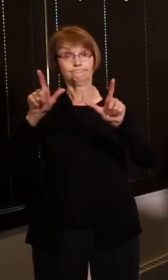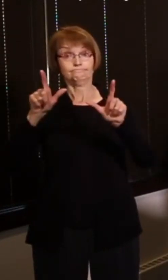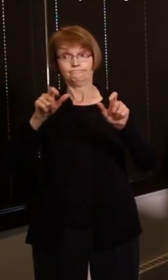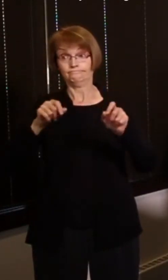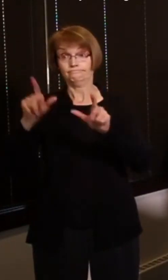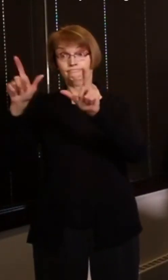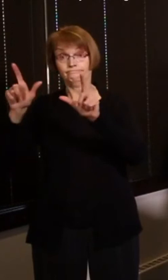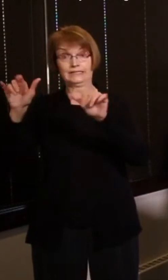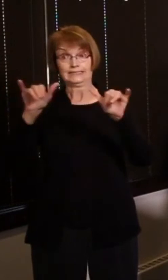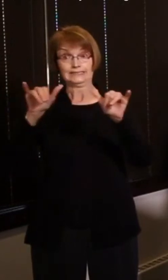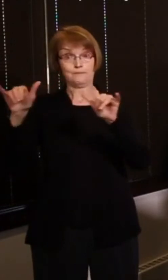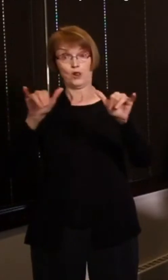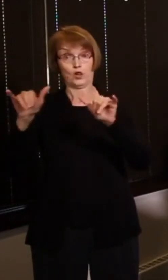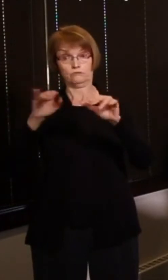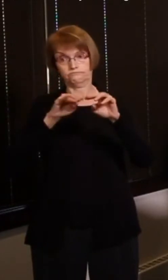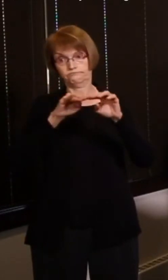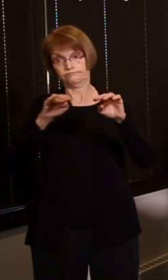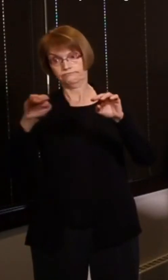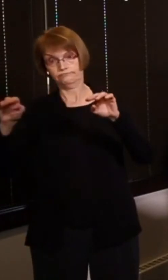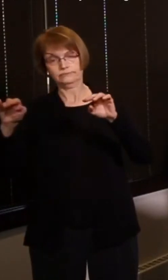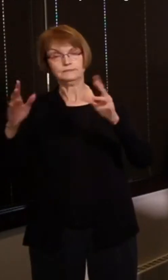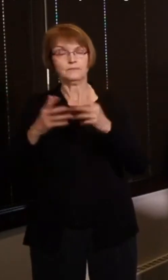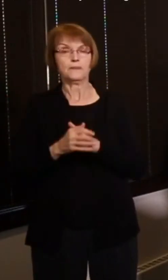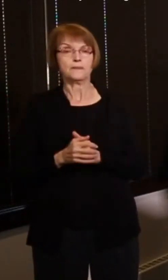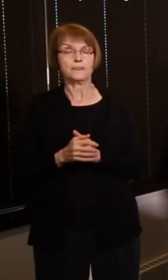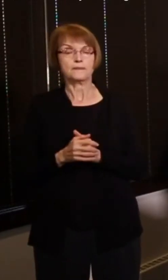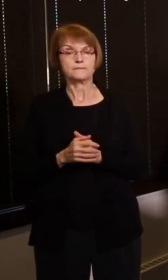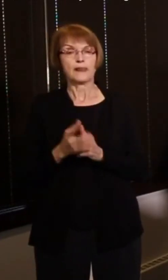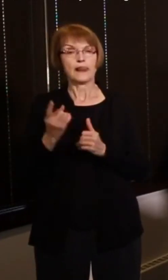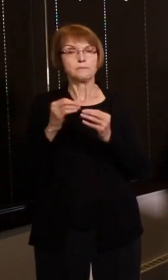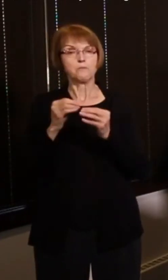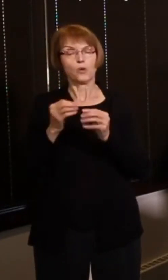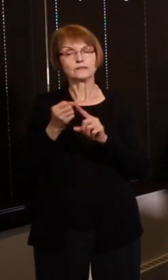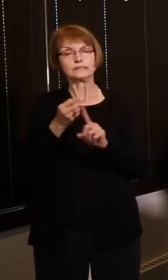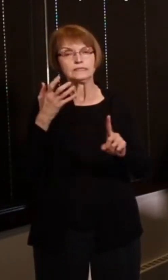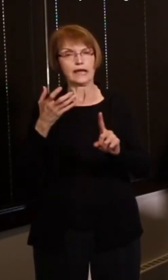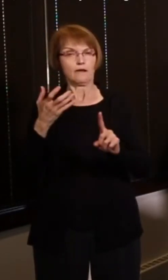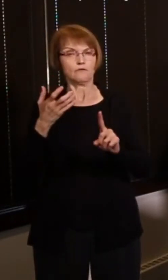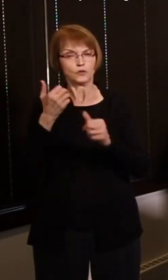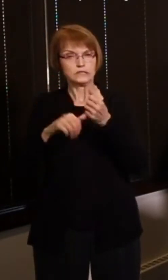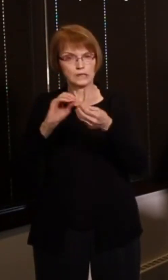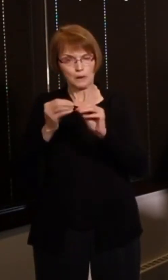with sort of that stagnation. A little bit more detail about our